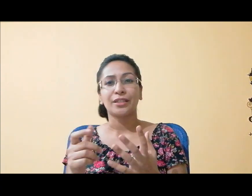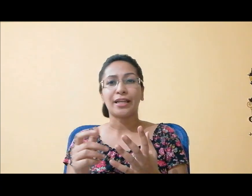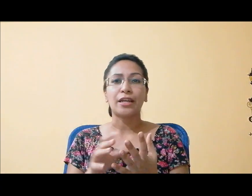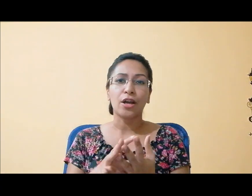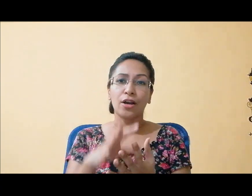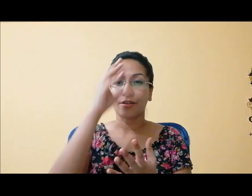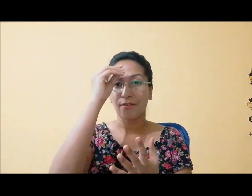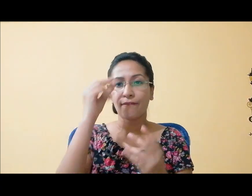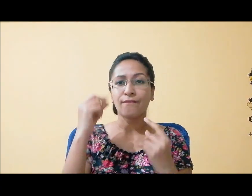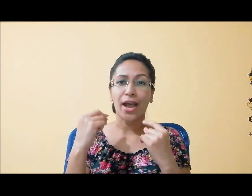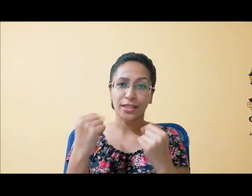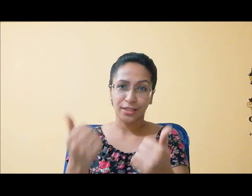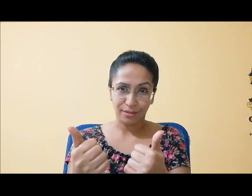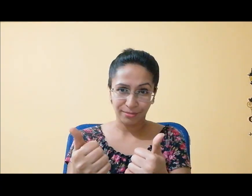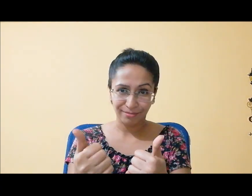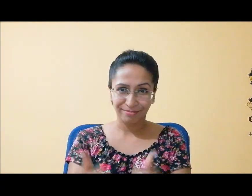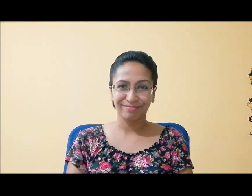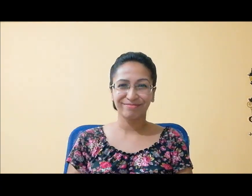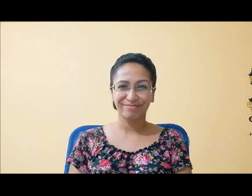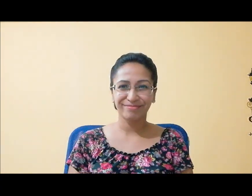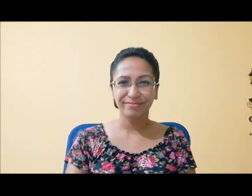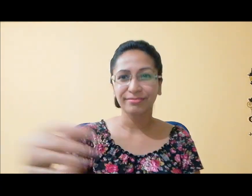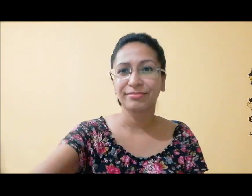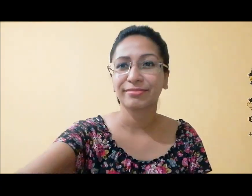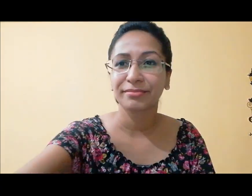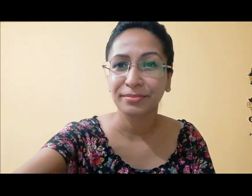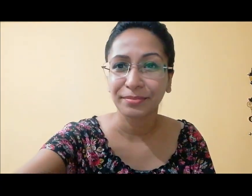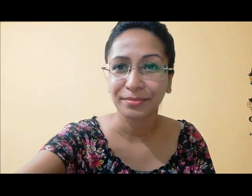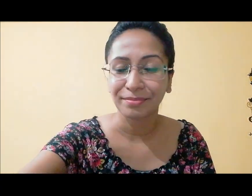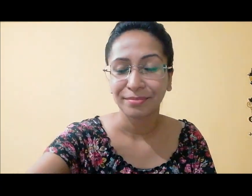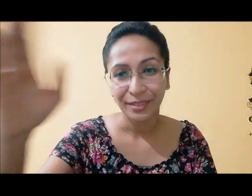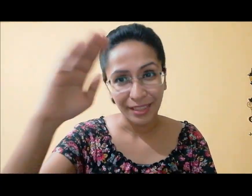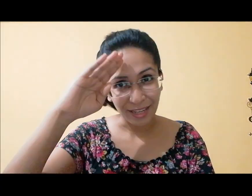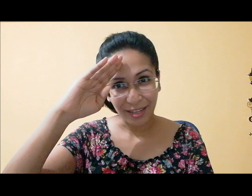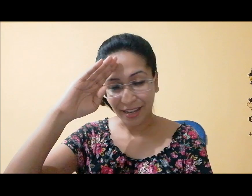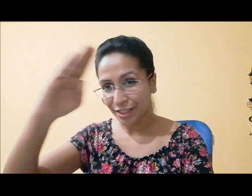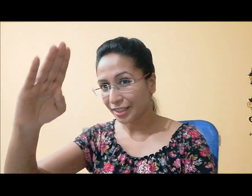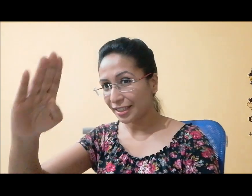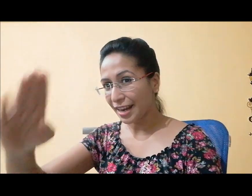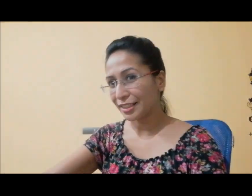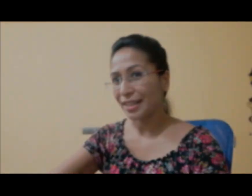and learn fast. Until the next time.